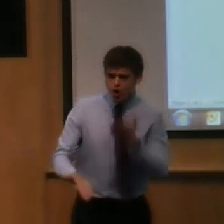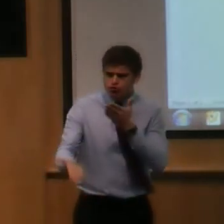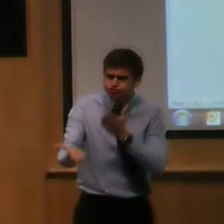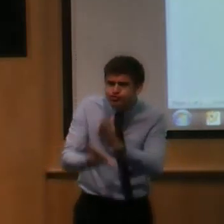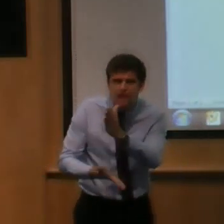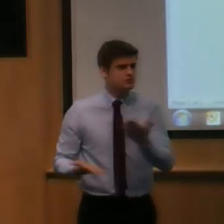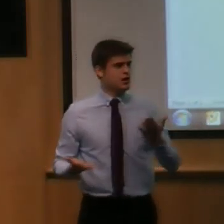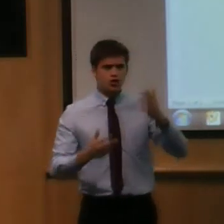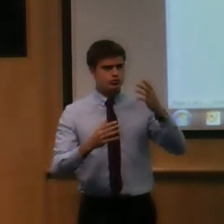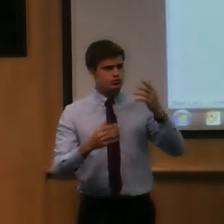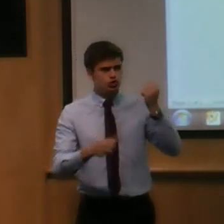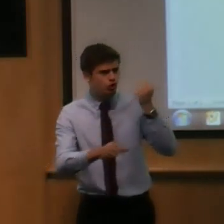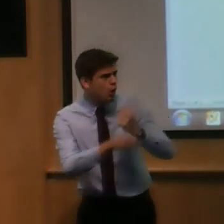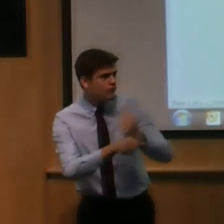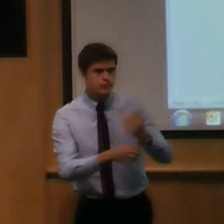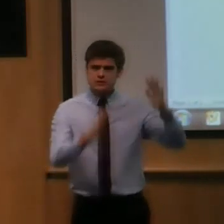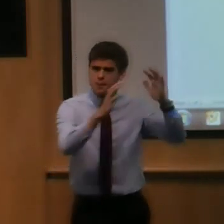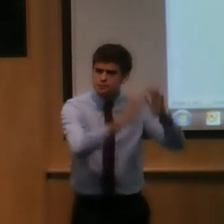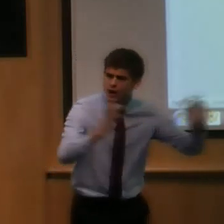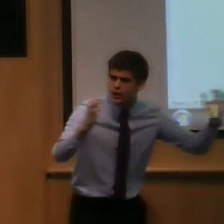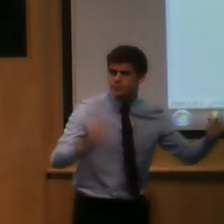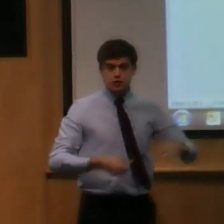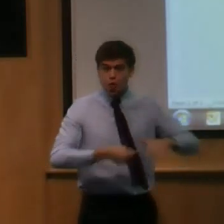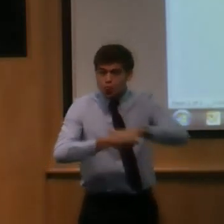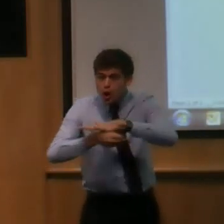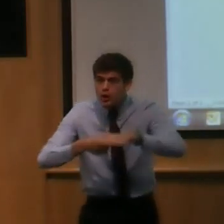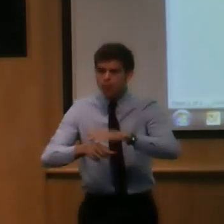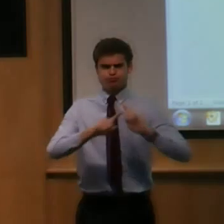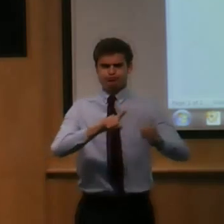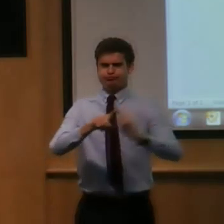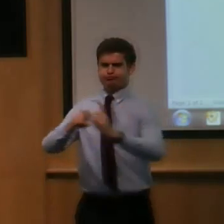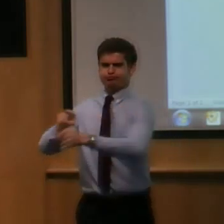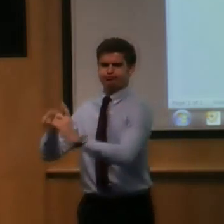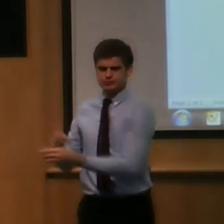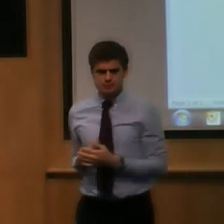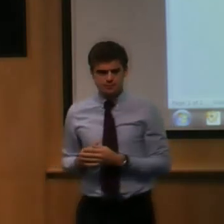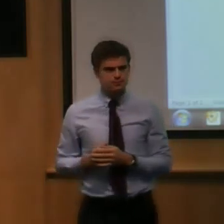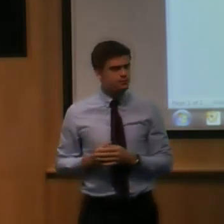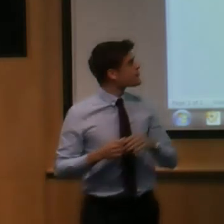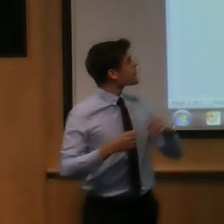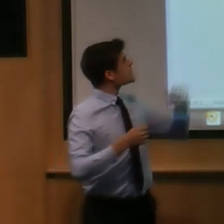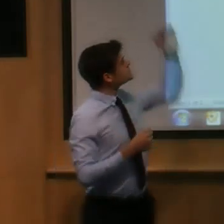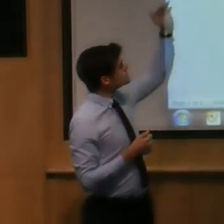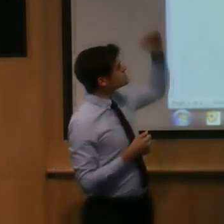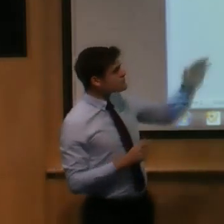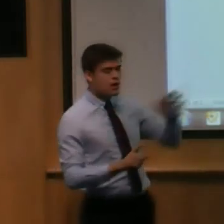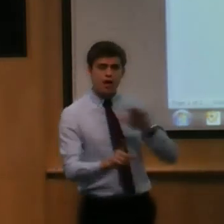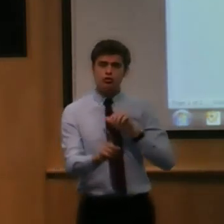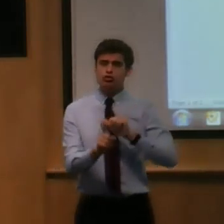is to engage individuals to actively campaign for improvement. Now that can be on a national level and that can be on a local